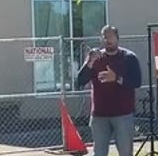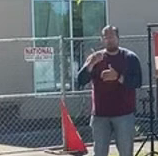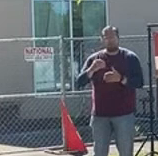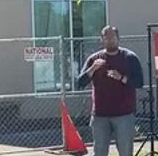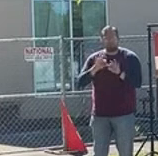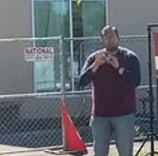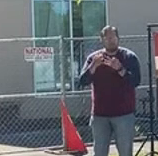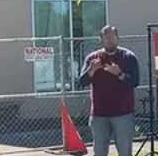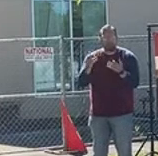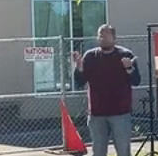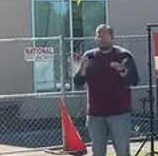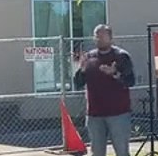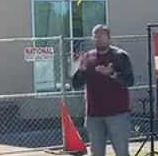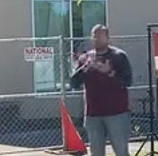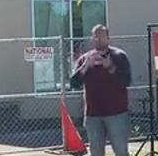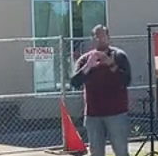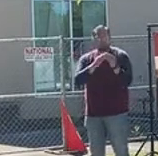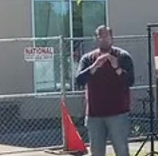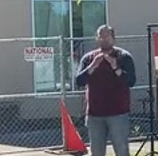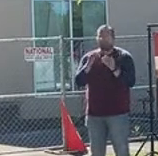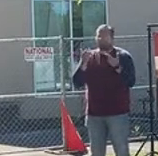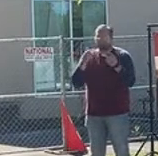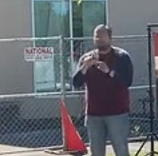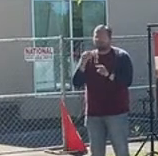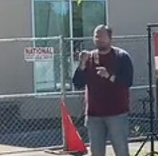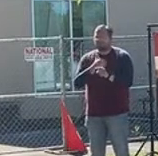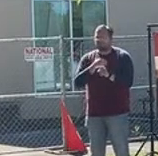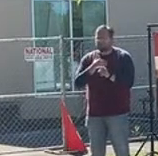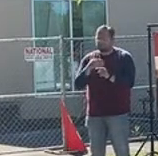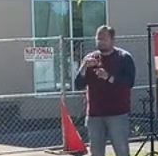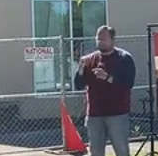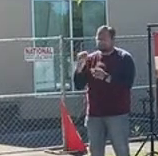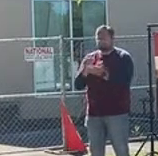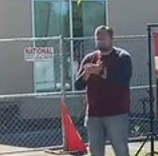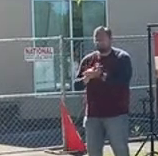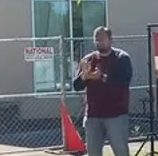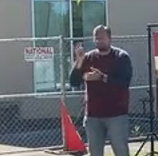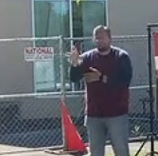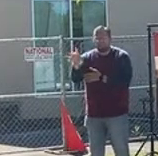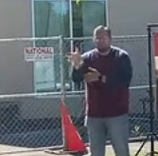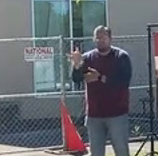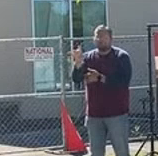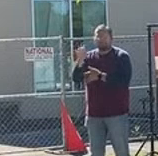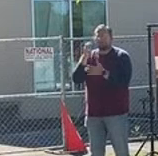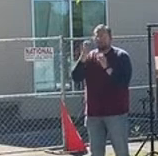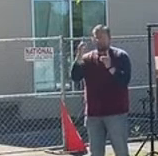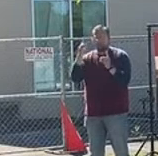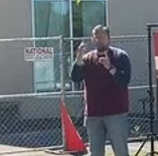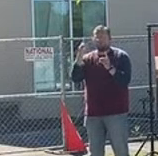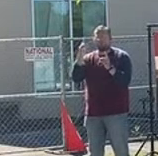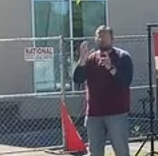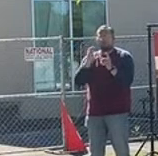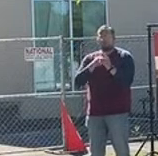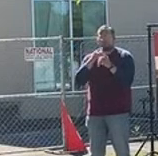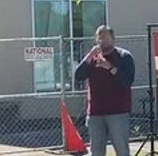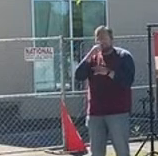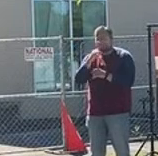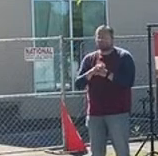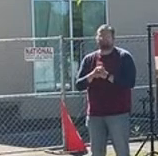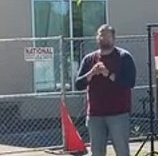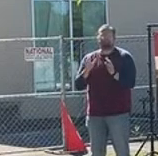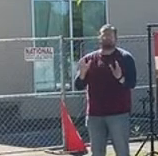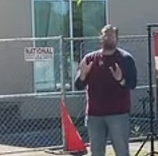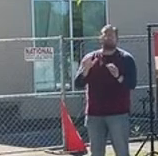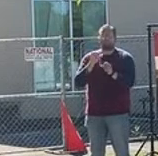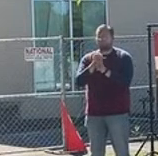families here in our communities as we invest in education, invest in our kiddos. So